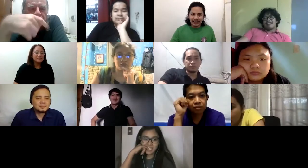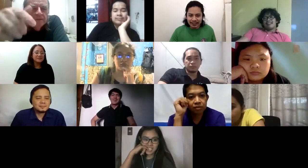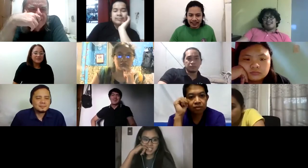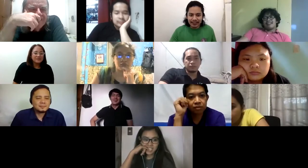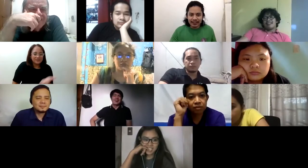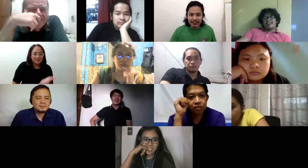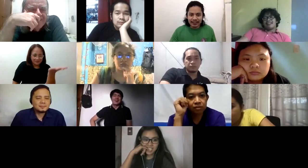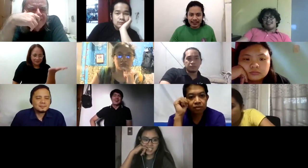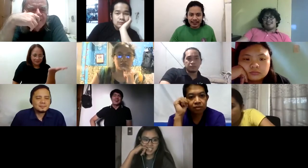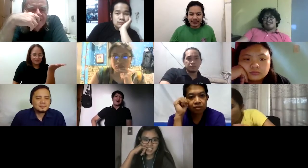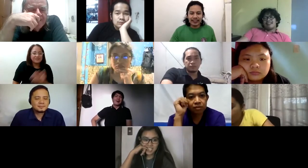Yeah.